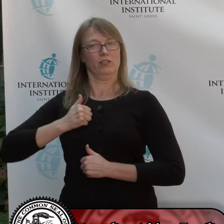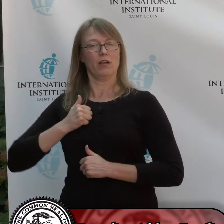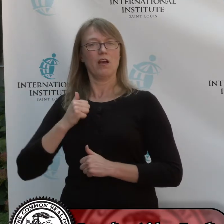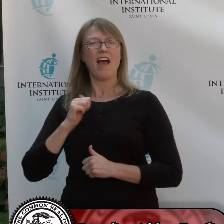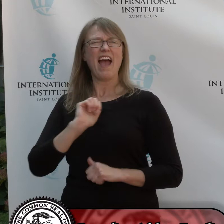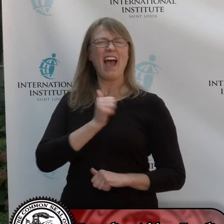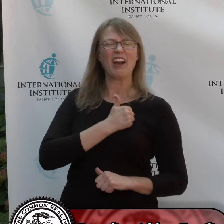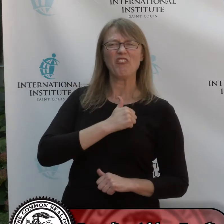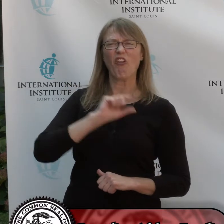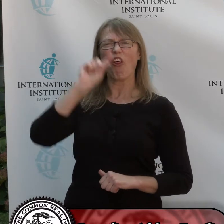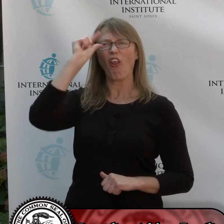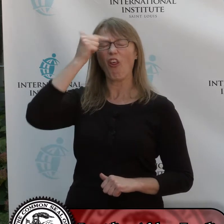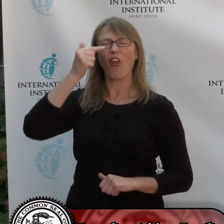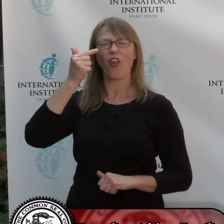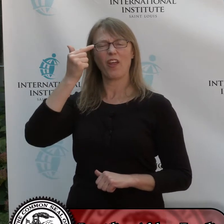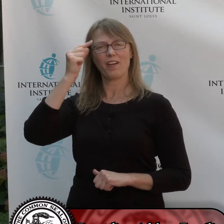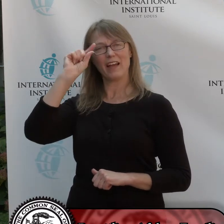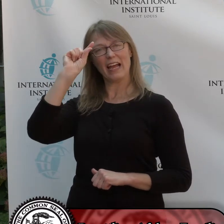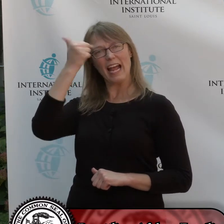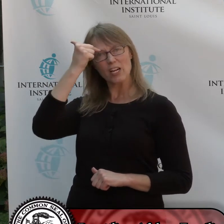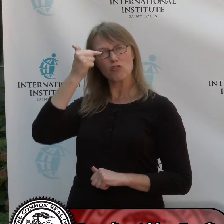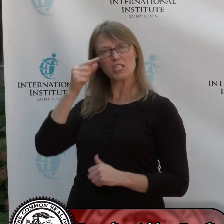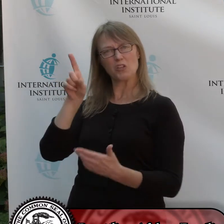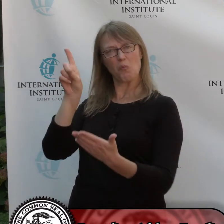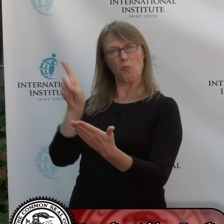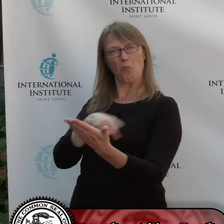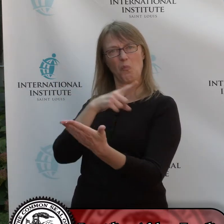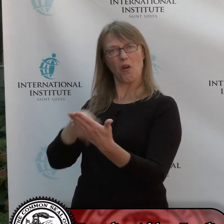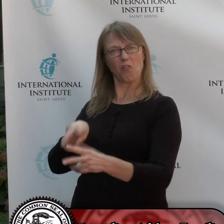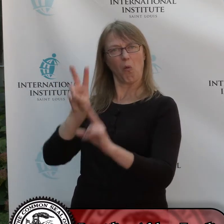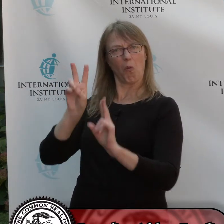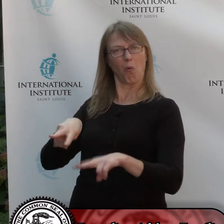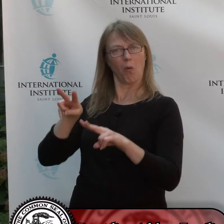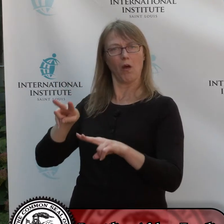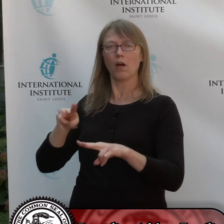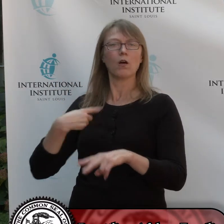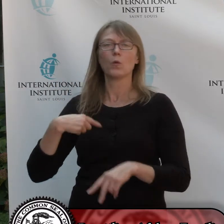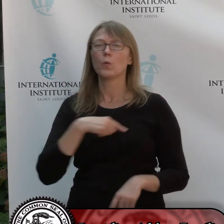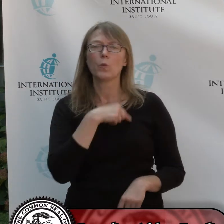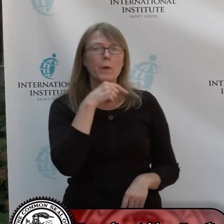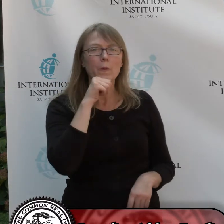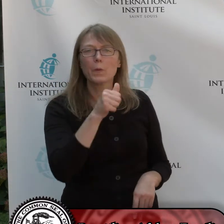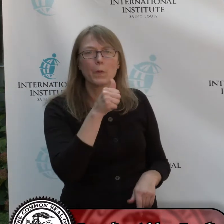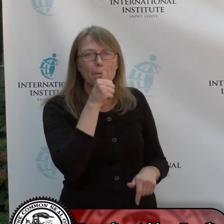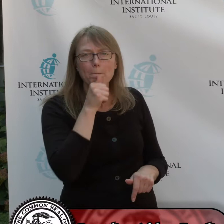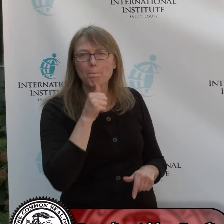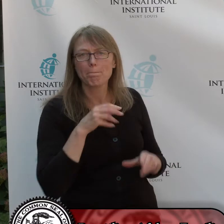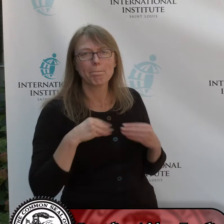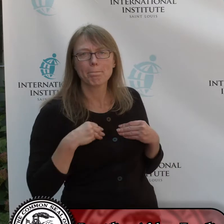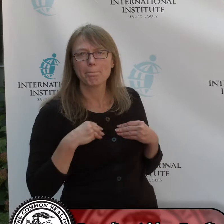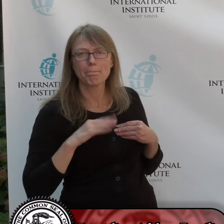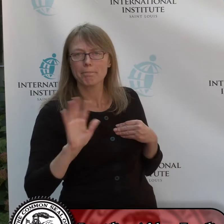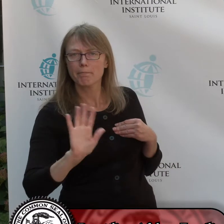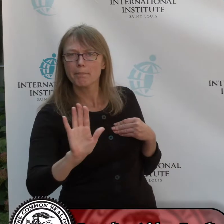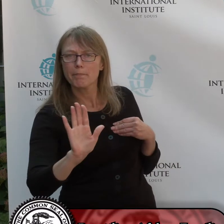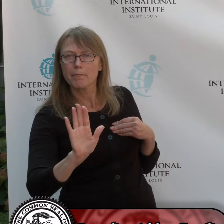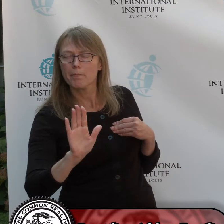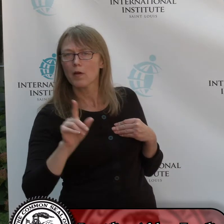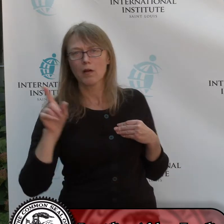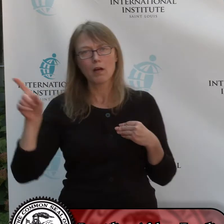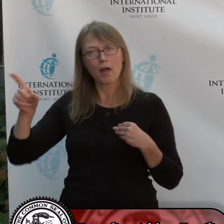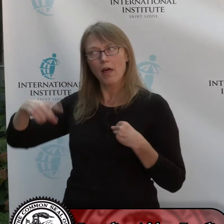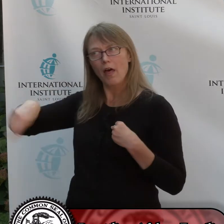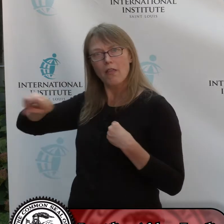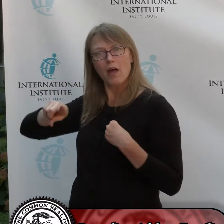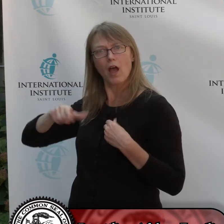tolerated by people like me. These are our friends. They're coming here, fleeing their homes after they put their lives